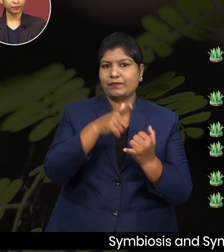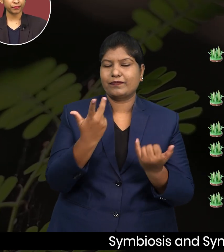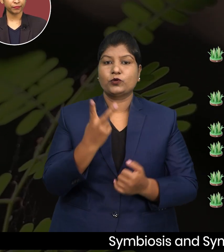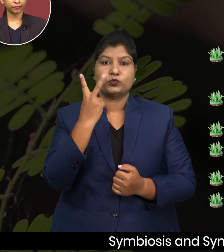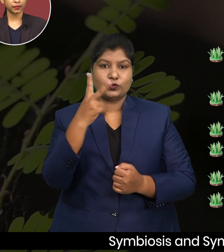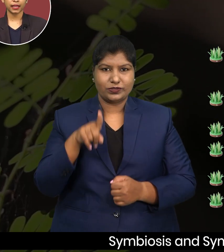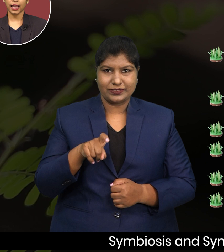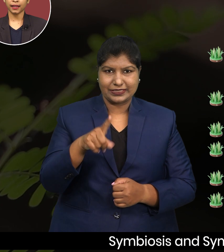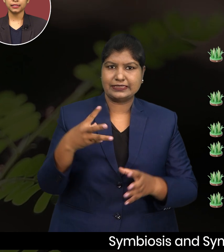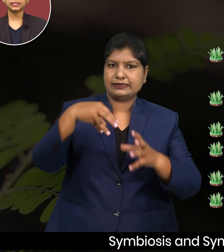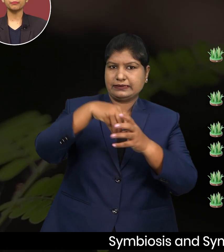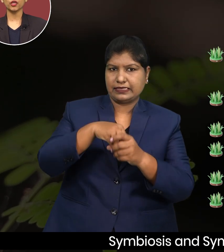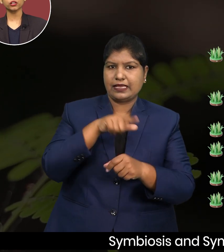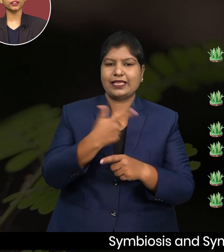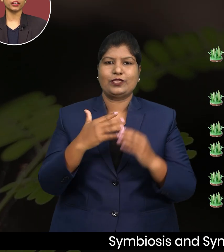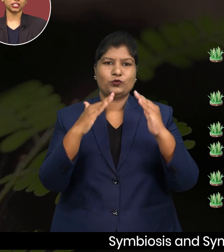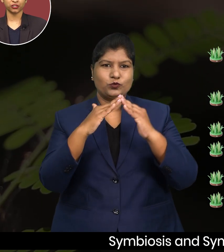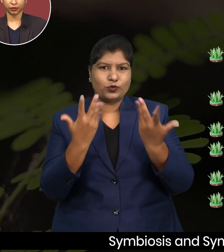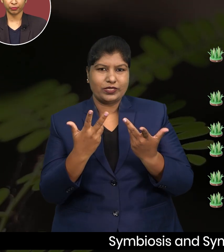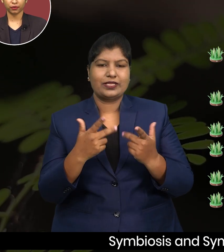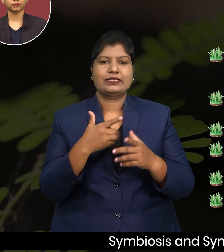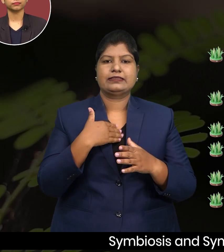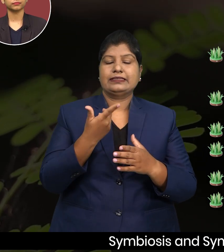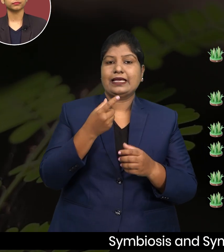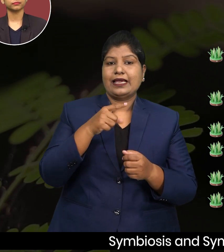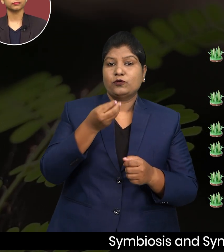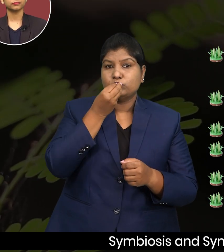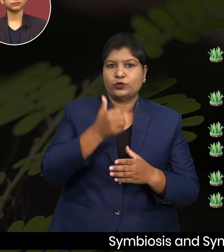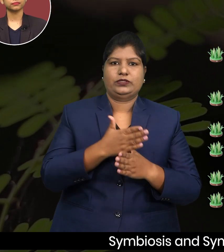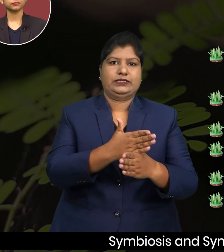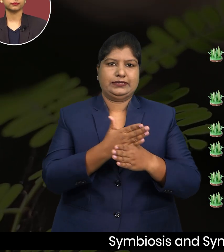Symbiosis and symbiotic relationship.